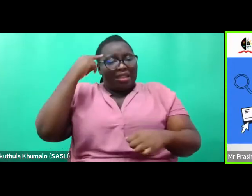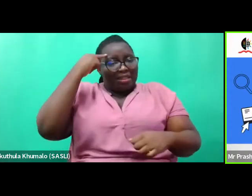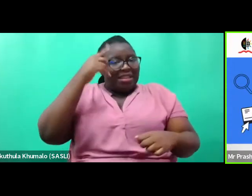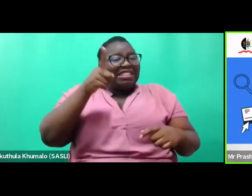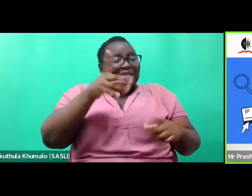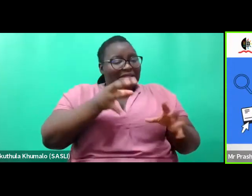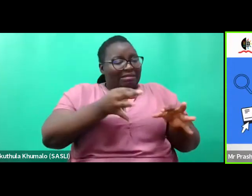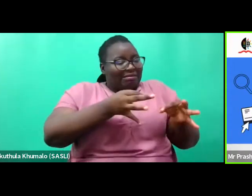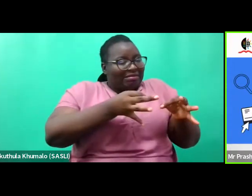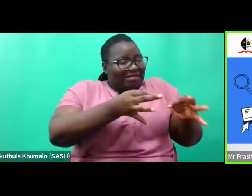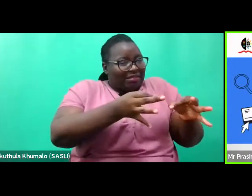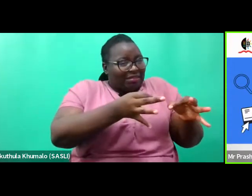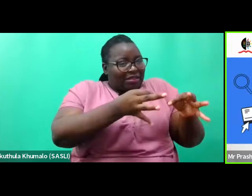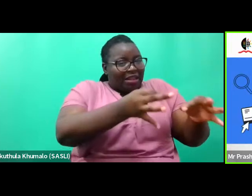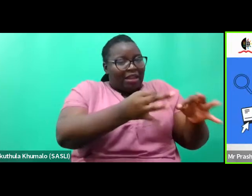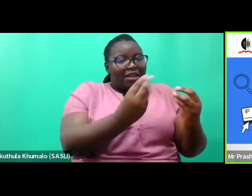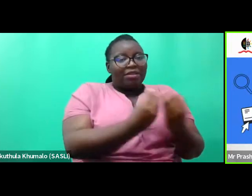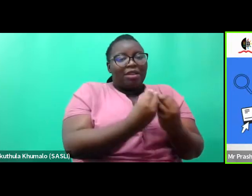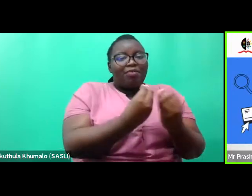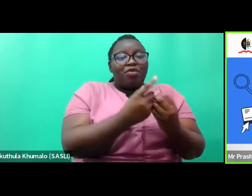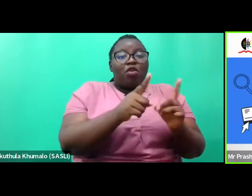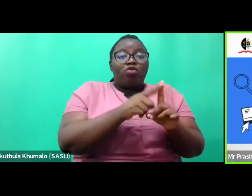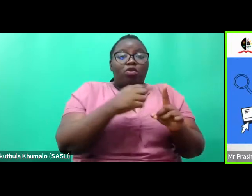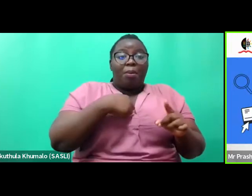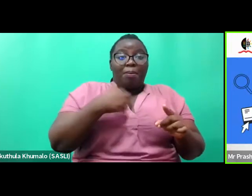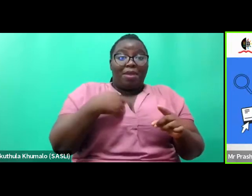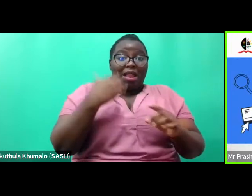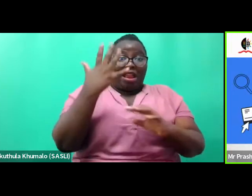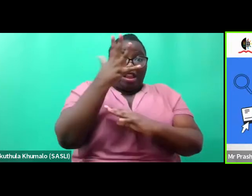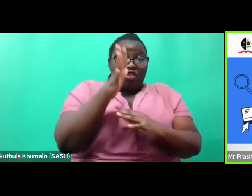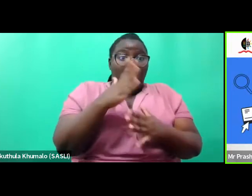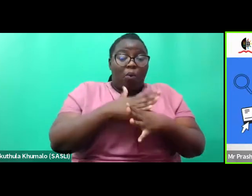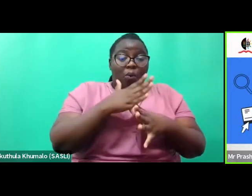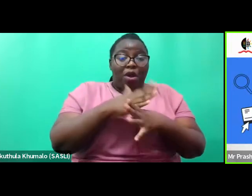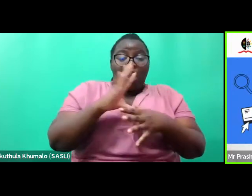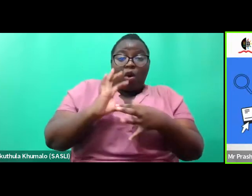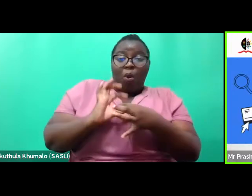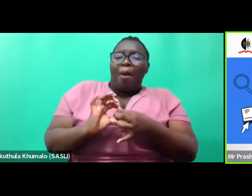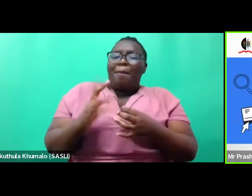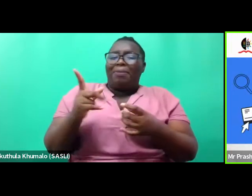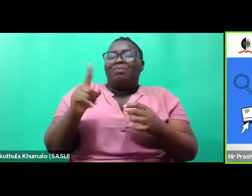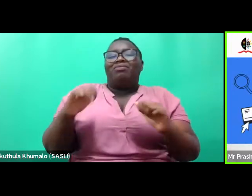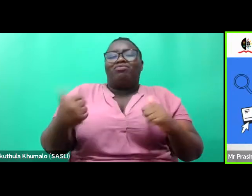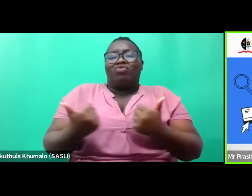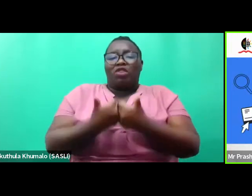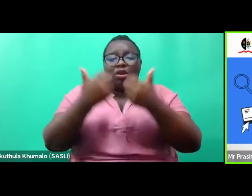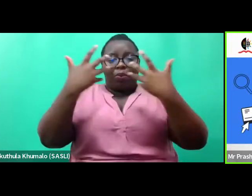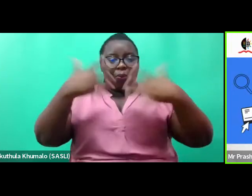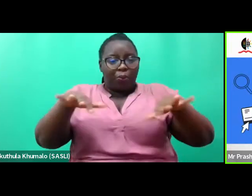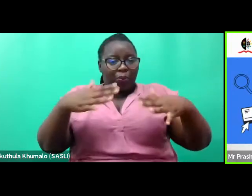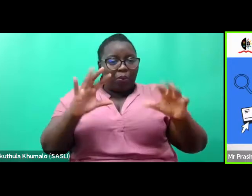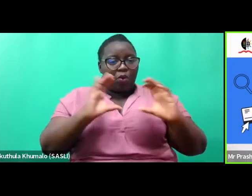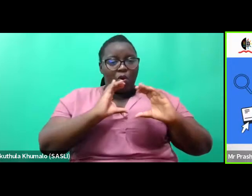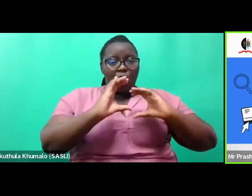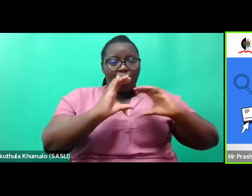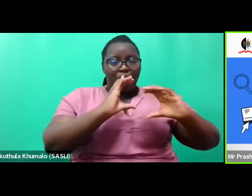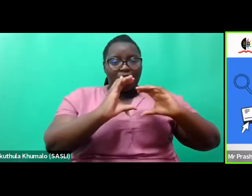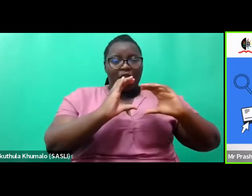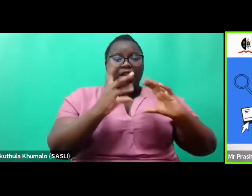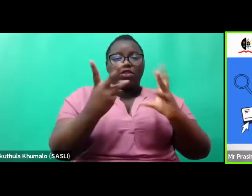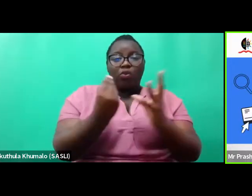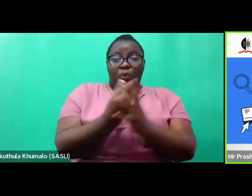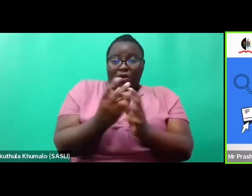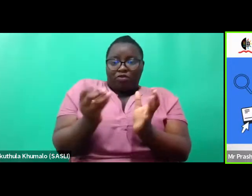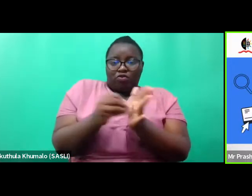for me as a lecturer working under remote conditions was very challenging to be able to communicate timeously with our